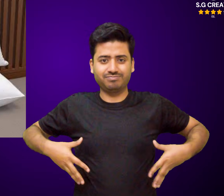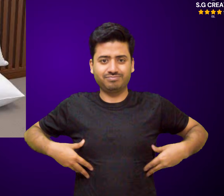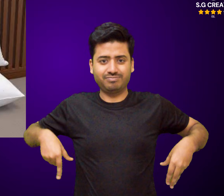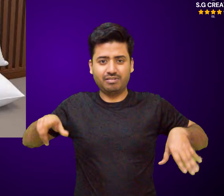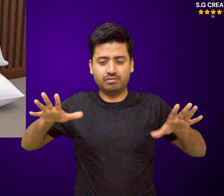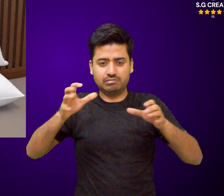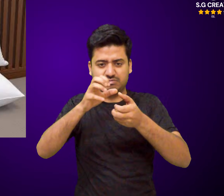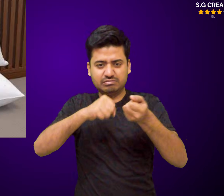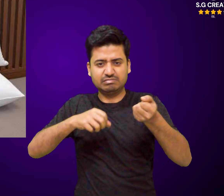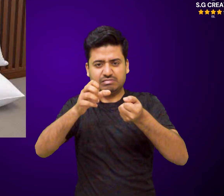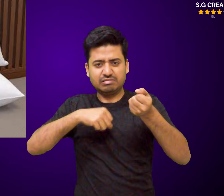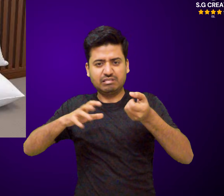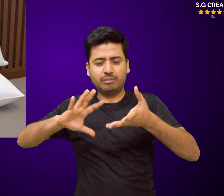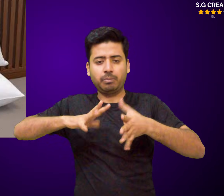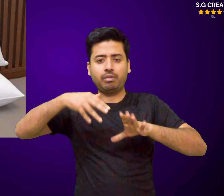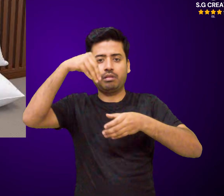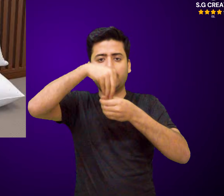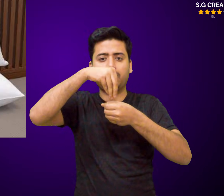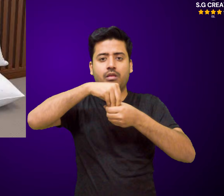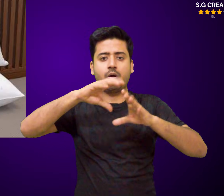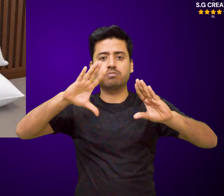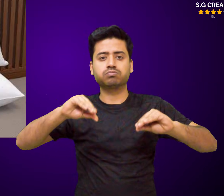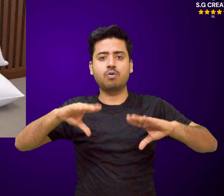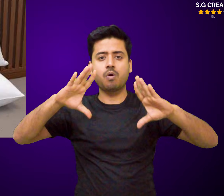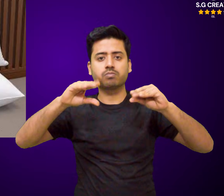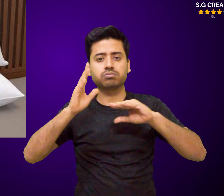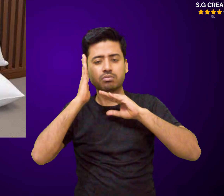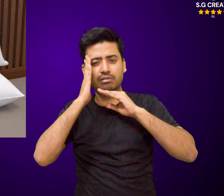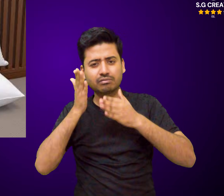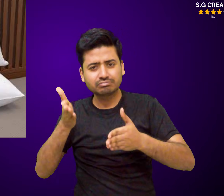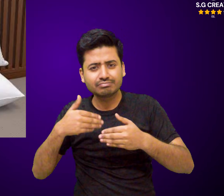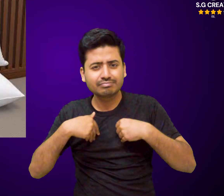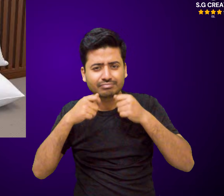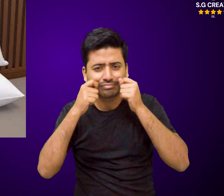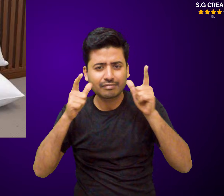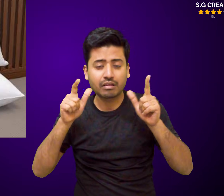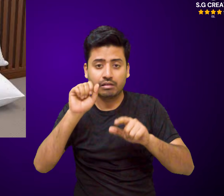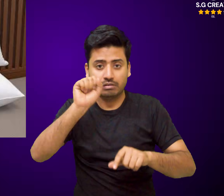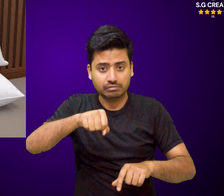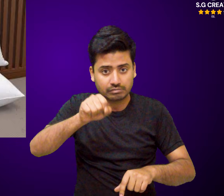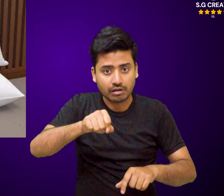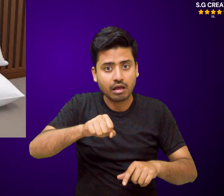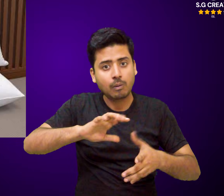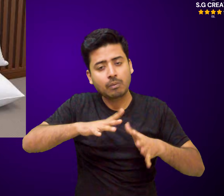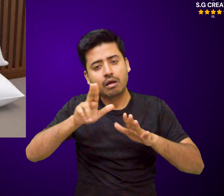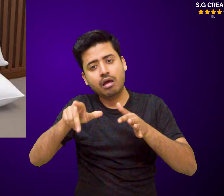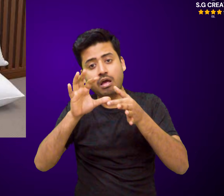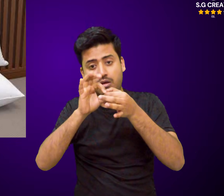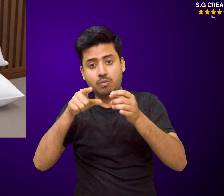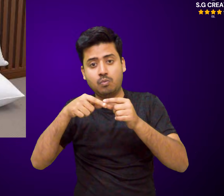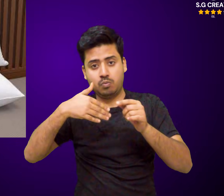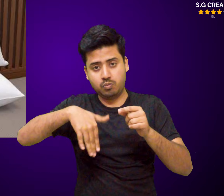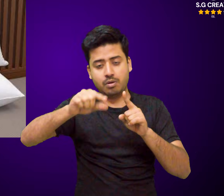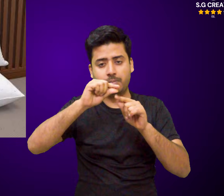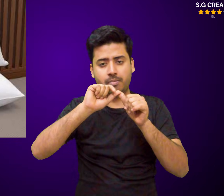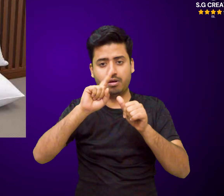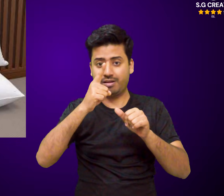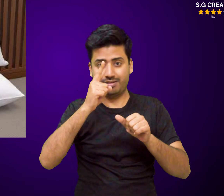pineapple waste. Cantaloupe converts waste from banana stems and pineapple leaves, along with hemp, into textiles that are light